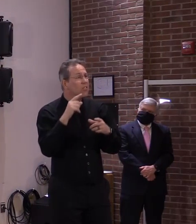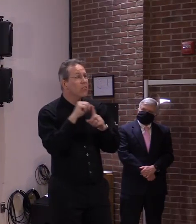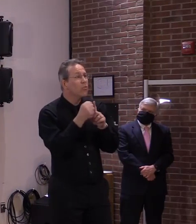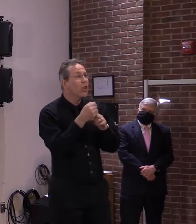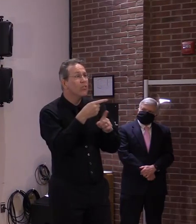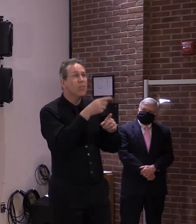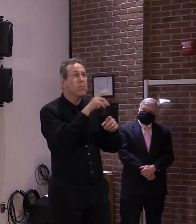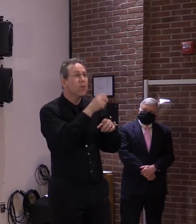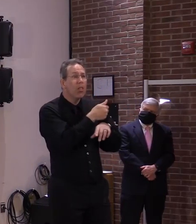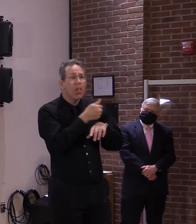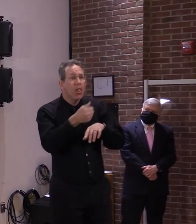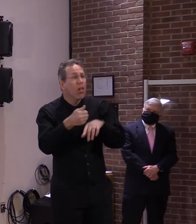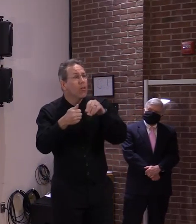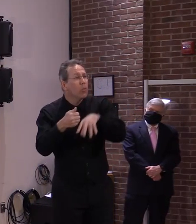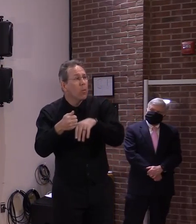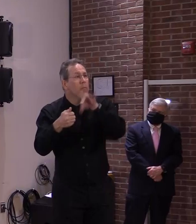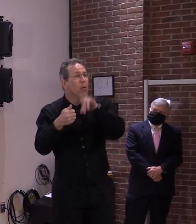its Lindenville hub?